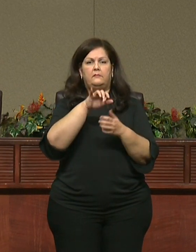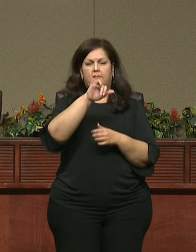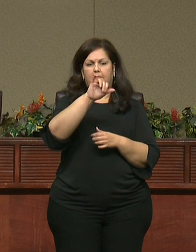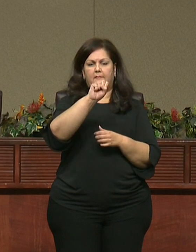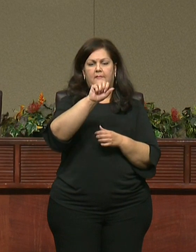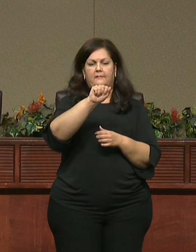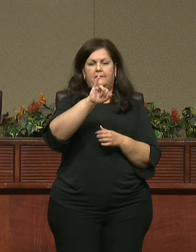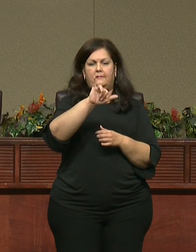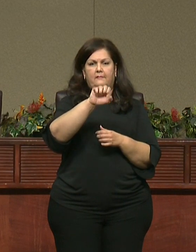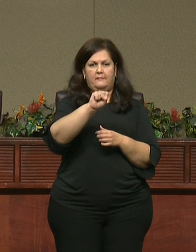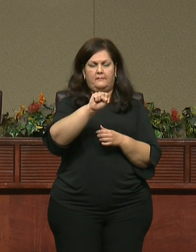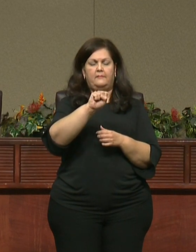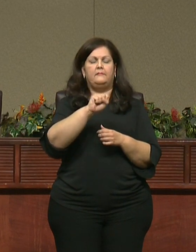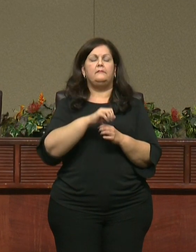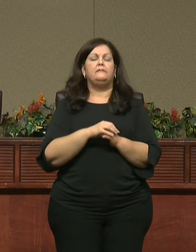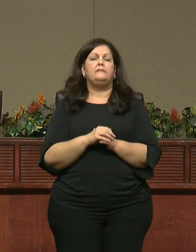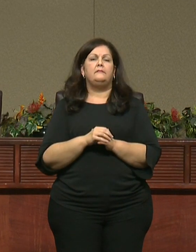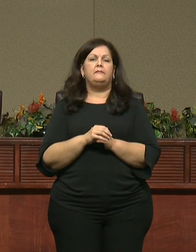Isaias.